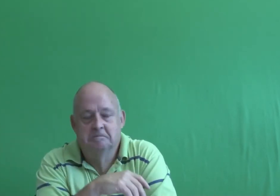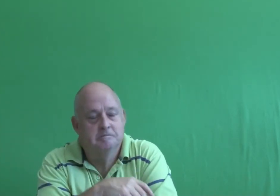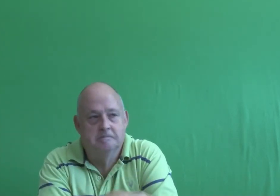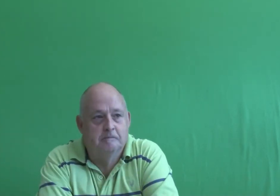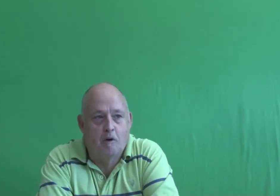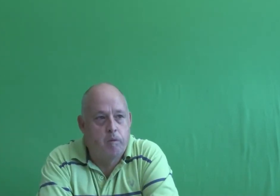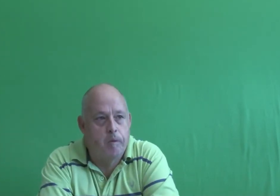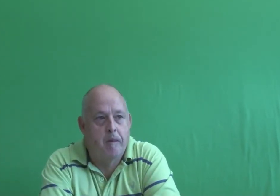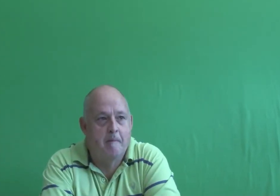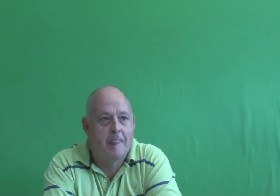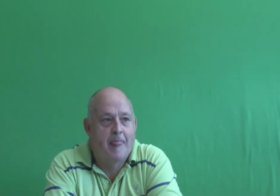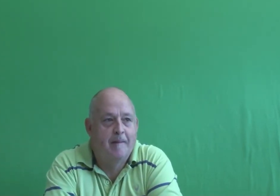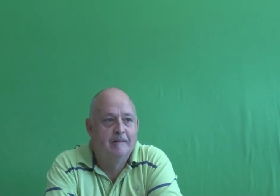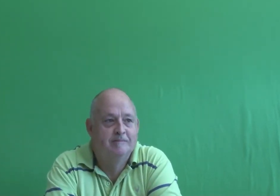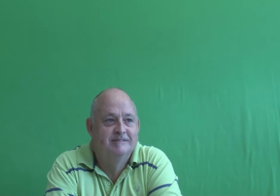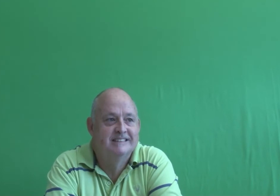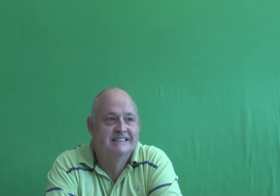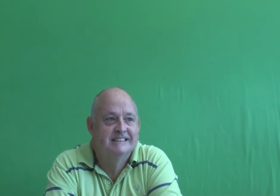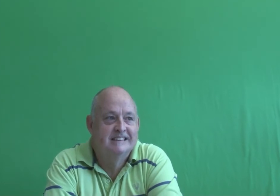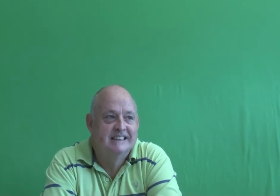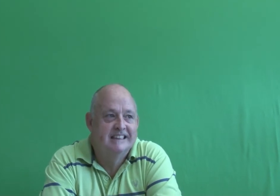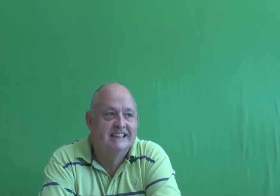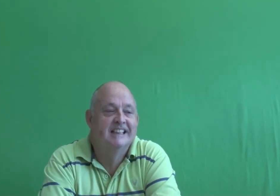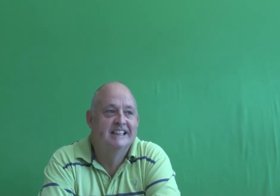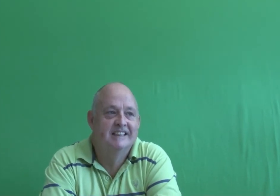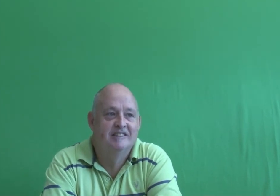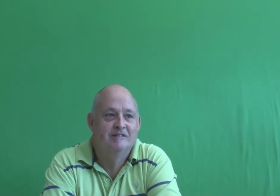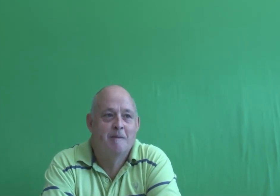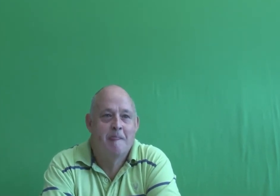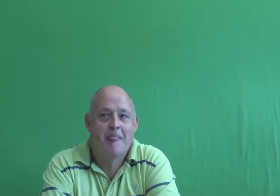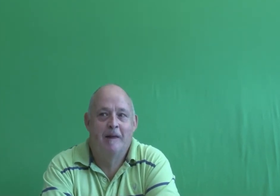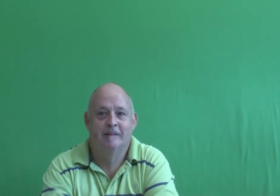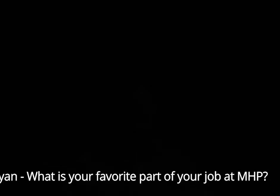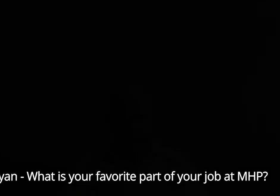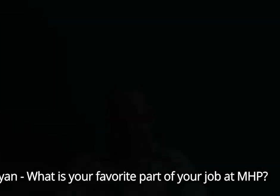no. So he doesn't find his deafness a challenge, it's the lifting things. Yeah. Yep.